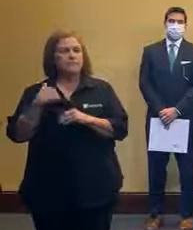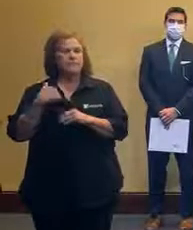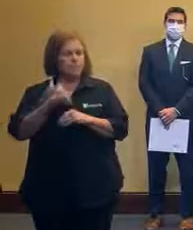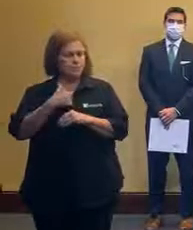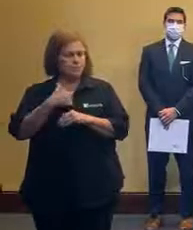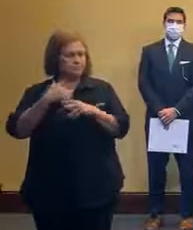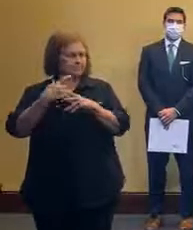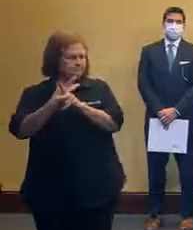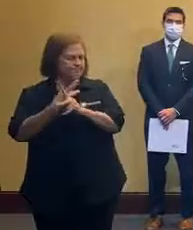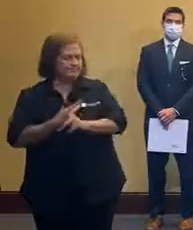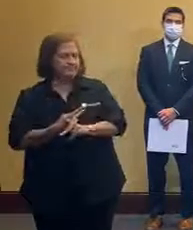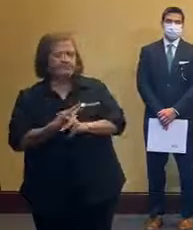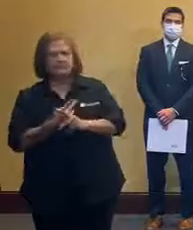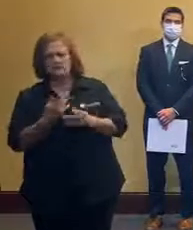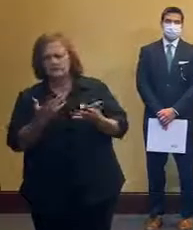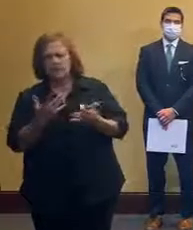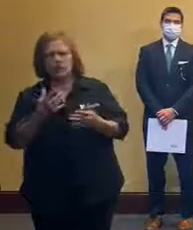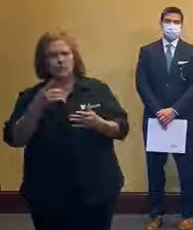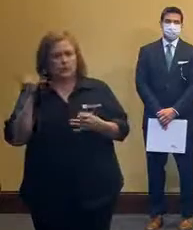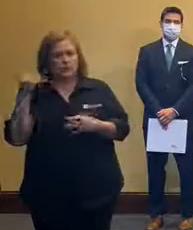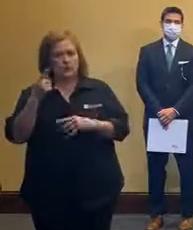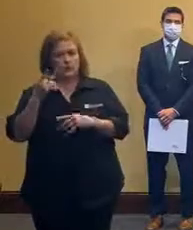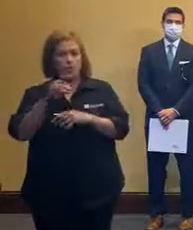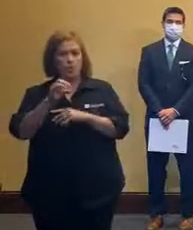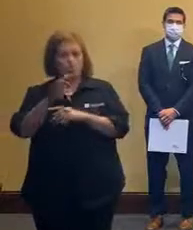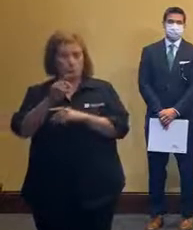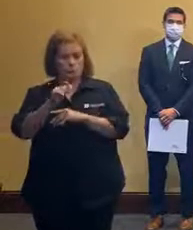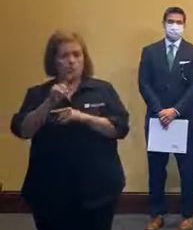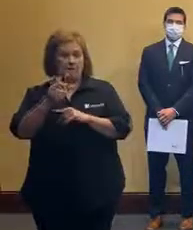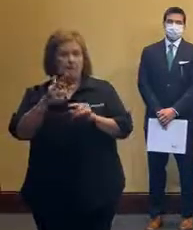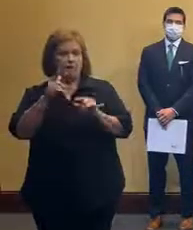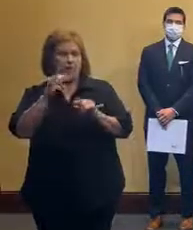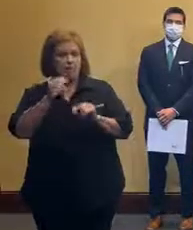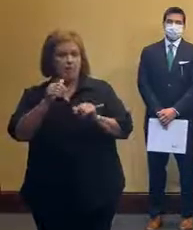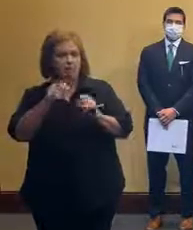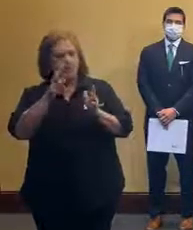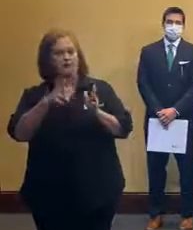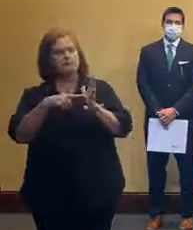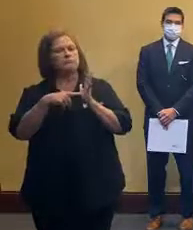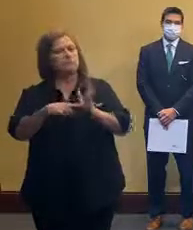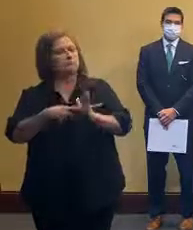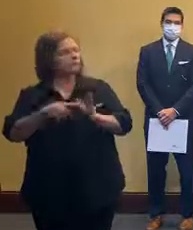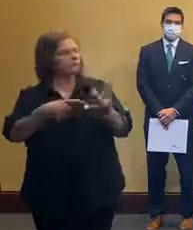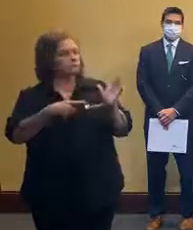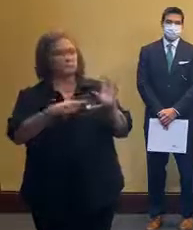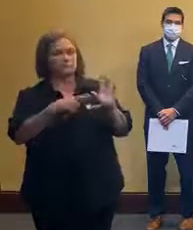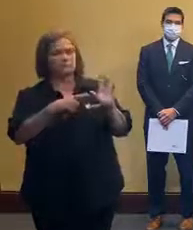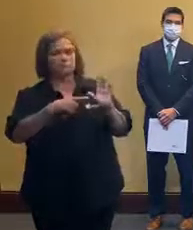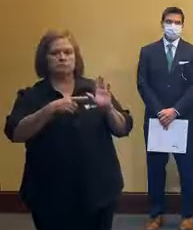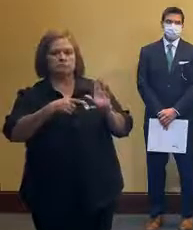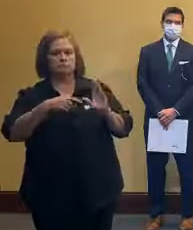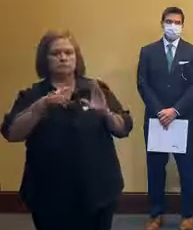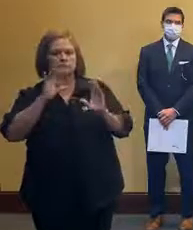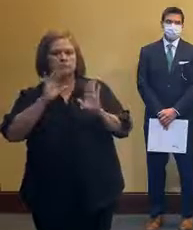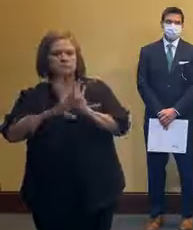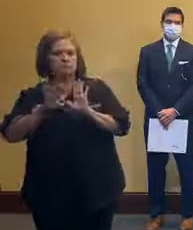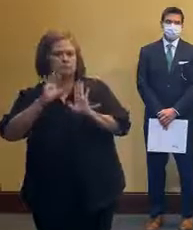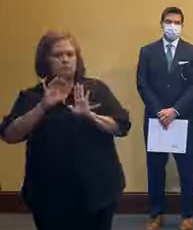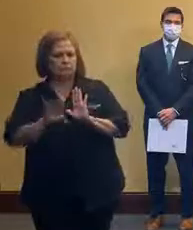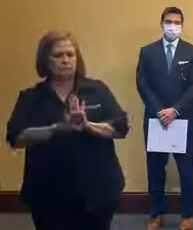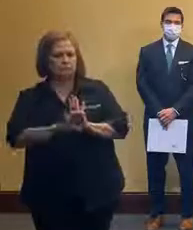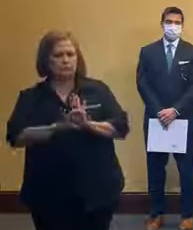from. You'll see this as Gilbert will give you the presentation. We are taking it from as far